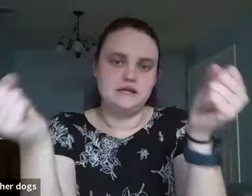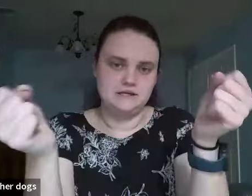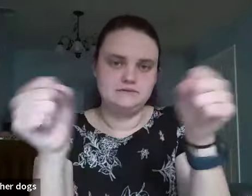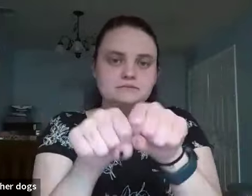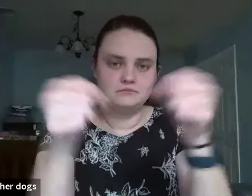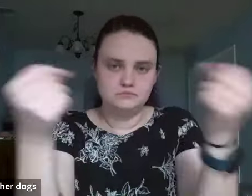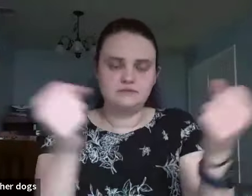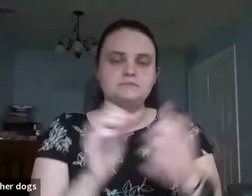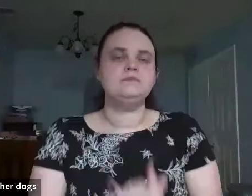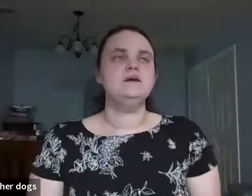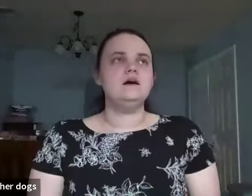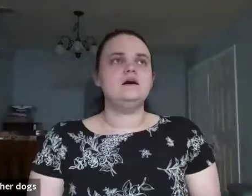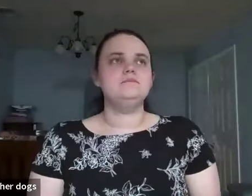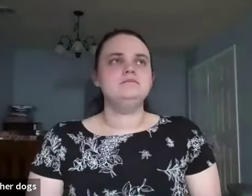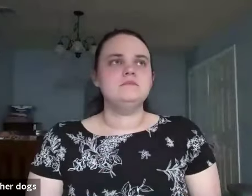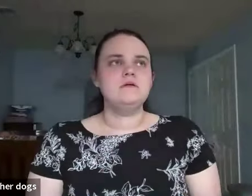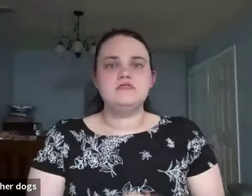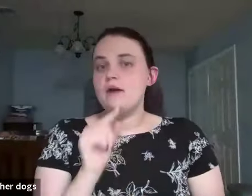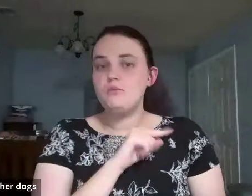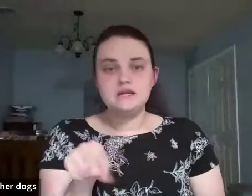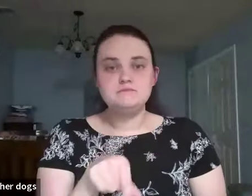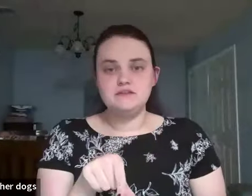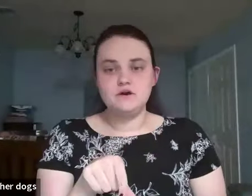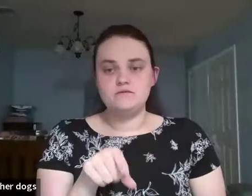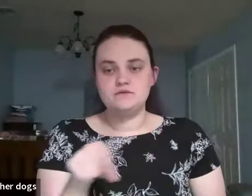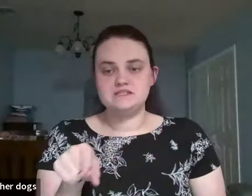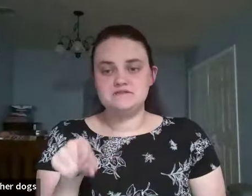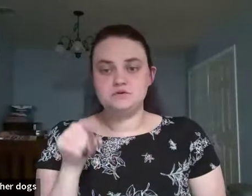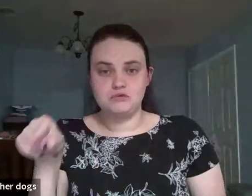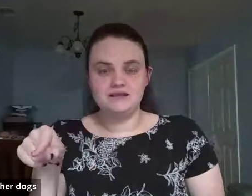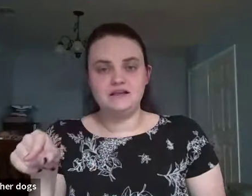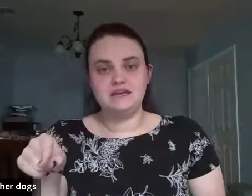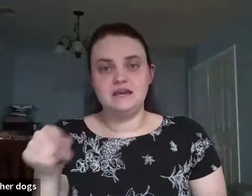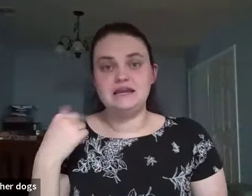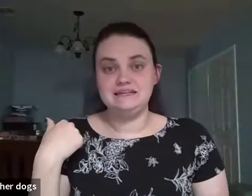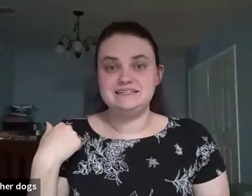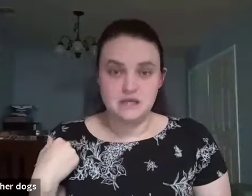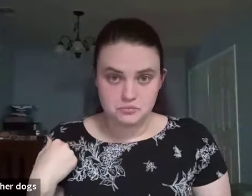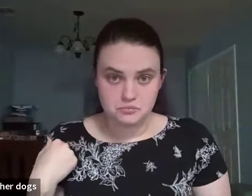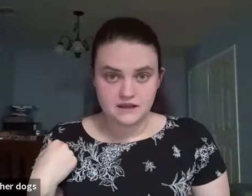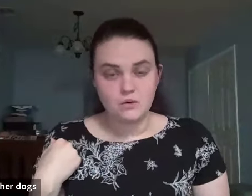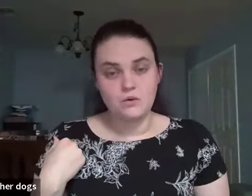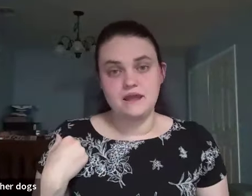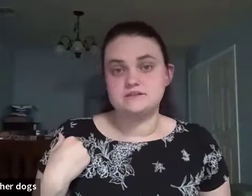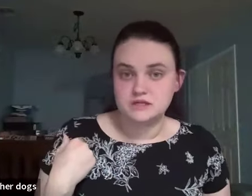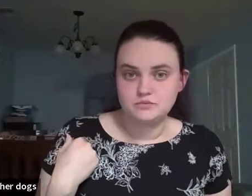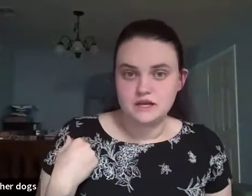Break. Break. Um, that wouldn't be though for the sign for break, like in I need to take a break or we have spring